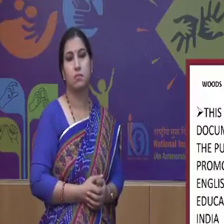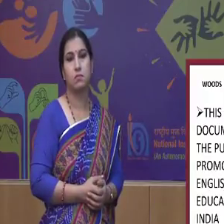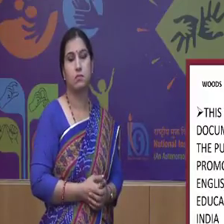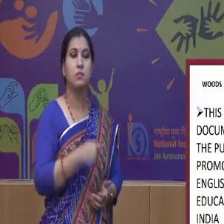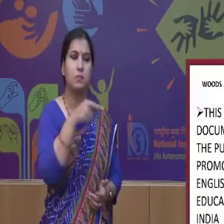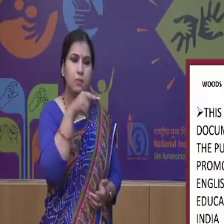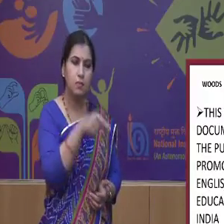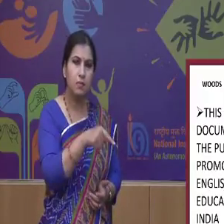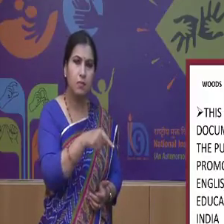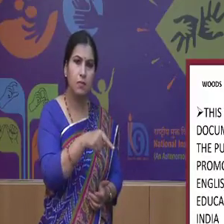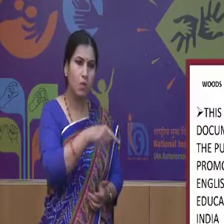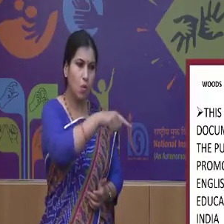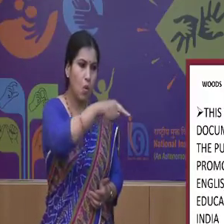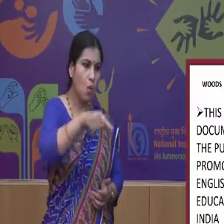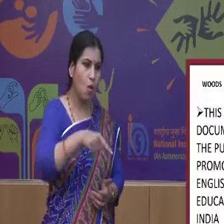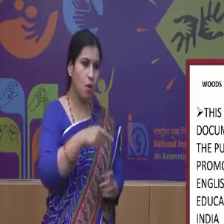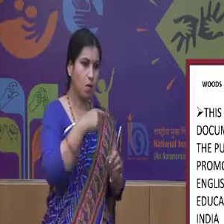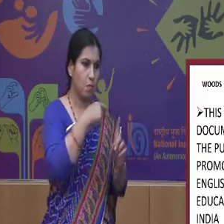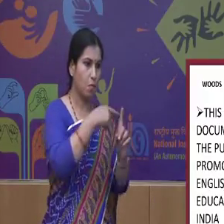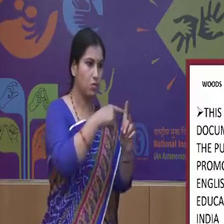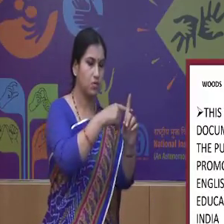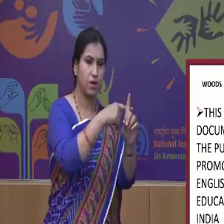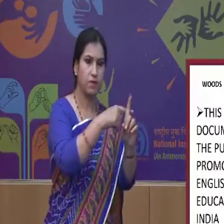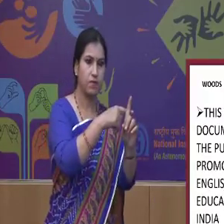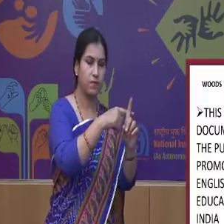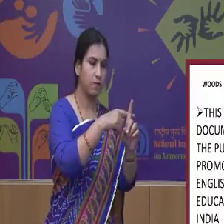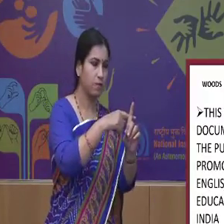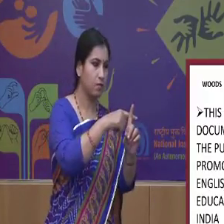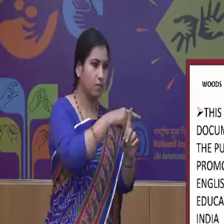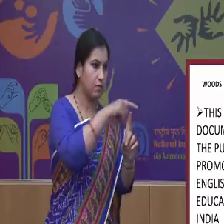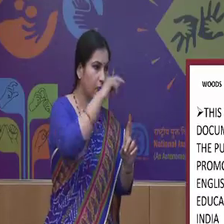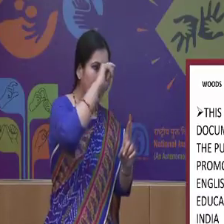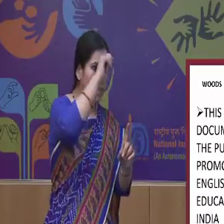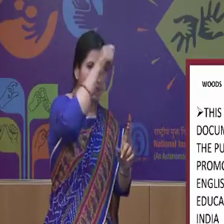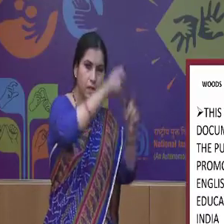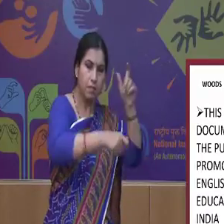this had a positive effect on the Indians also.